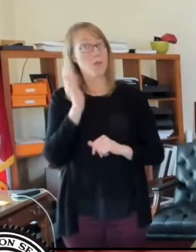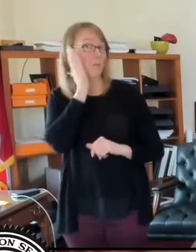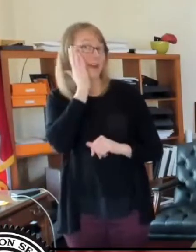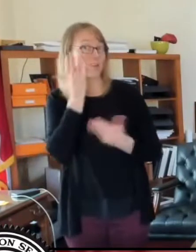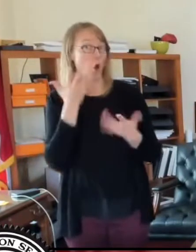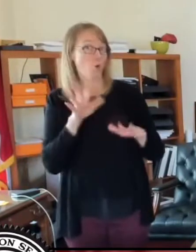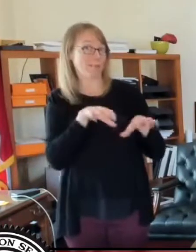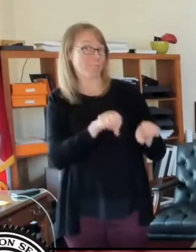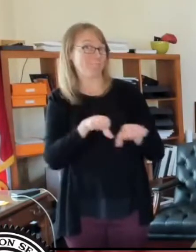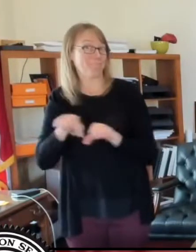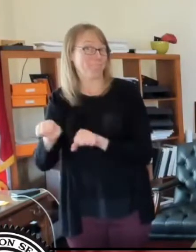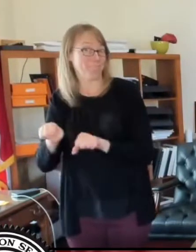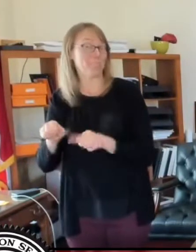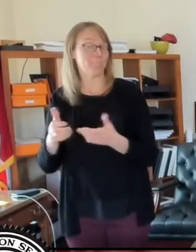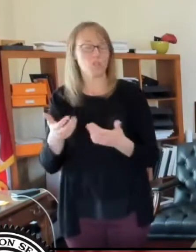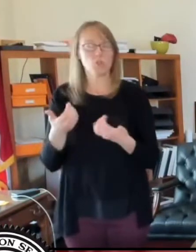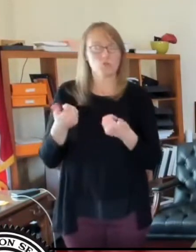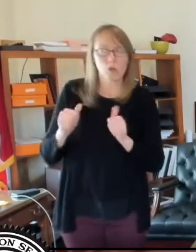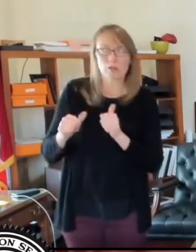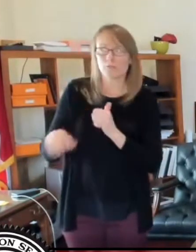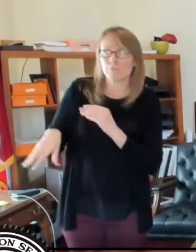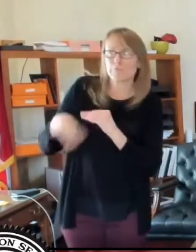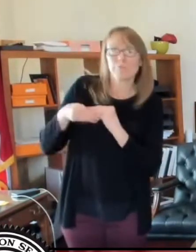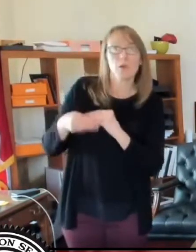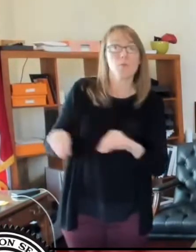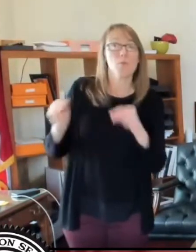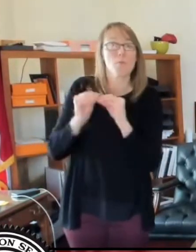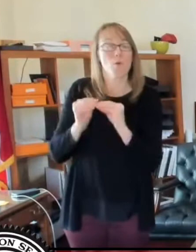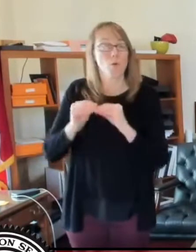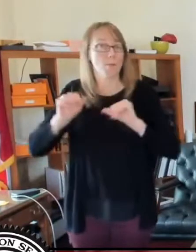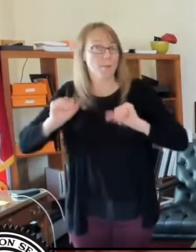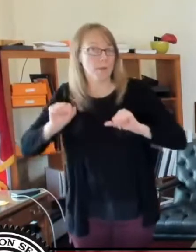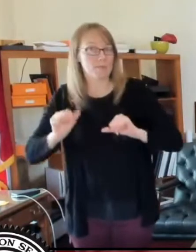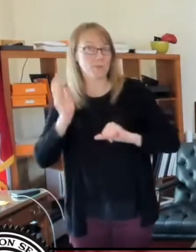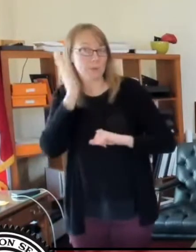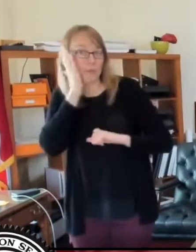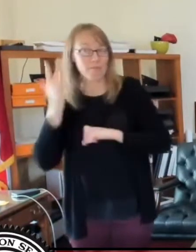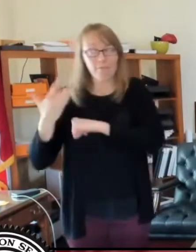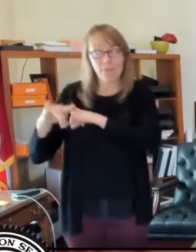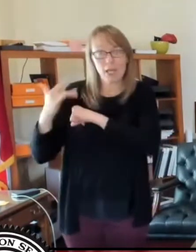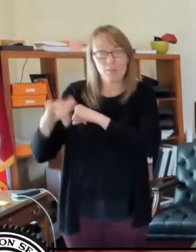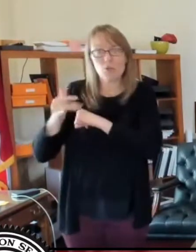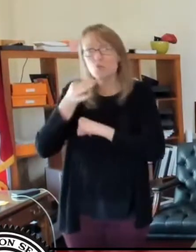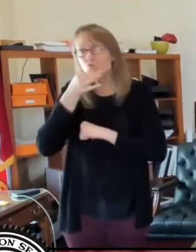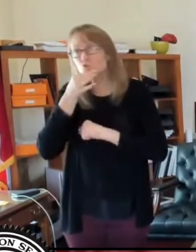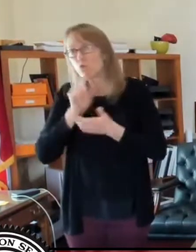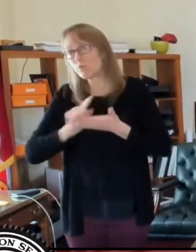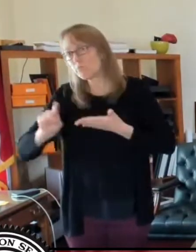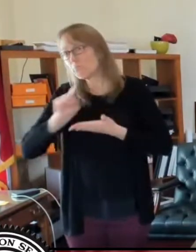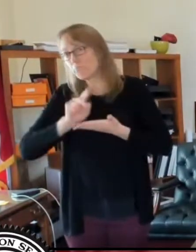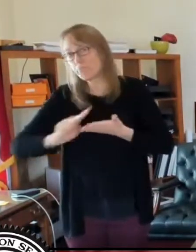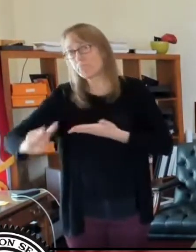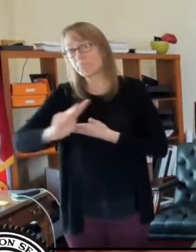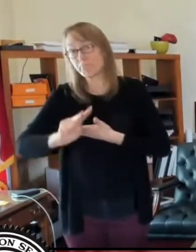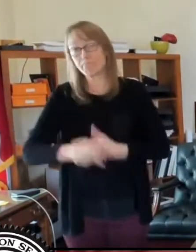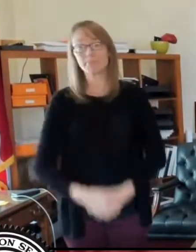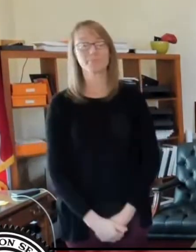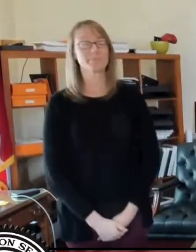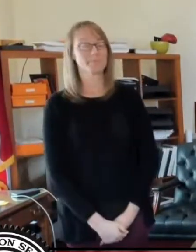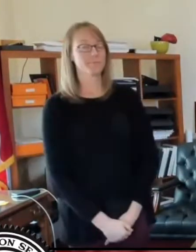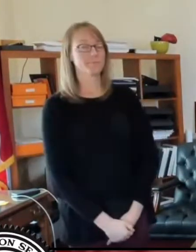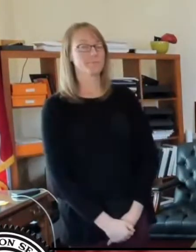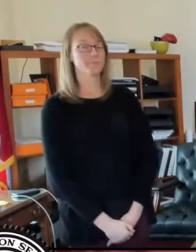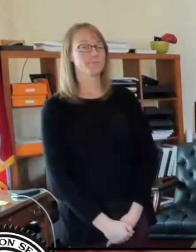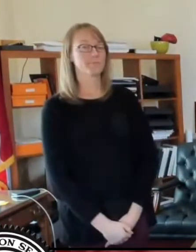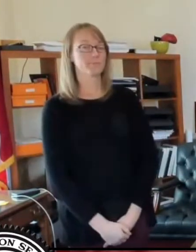working to get additional capacity brought online here in the next few weeks, so you will see that as well.